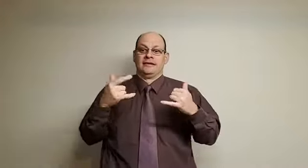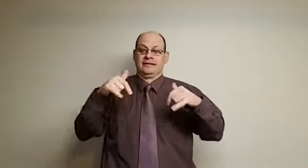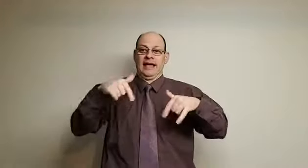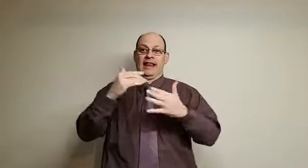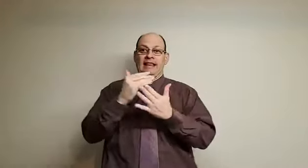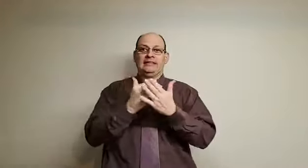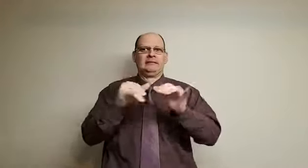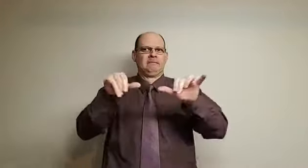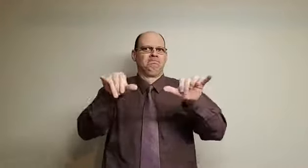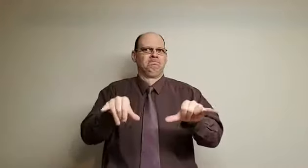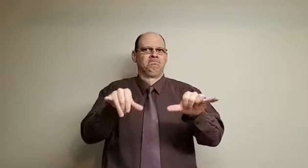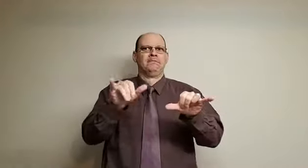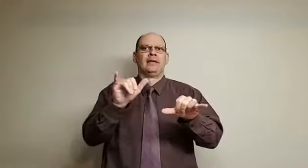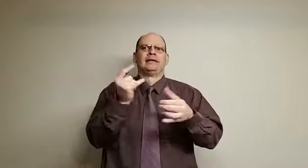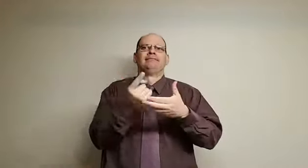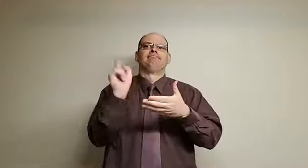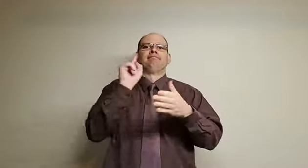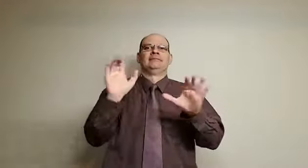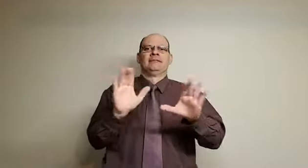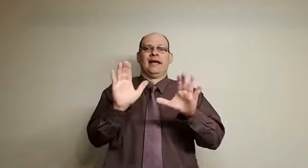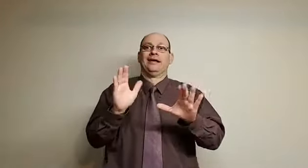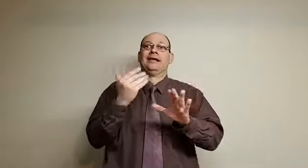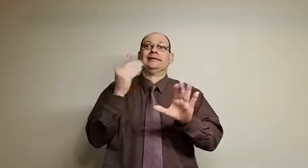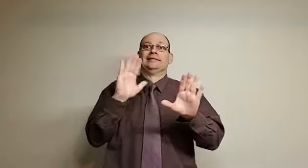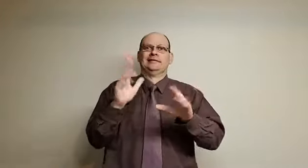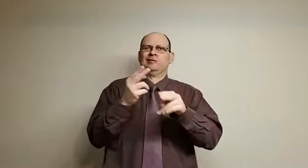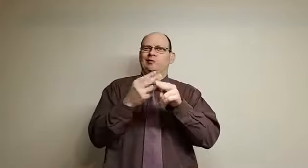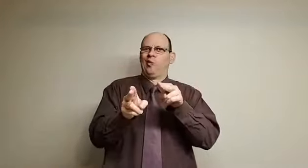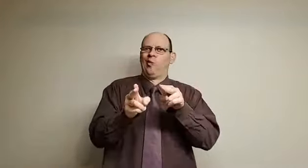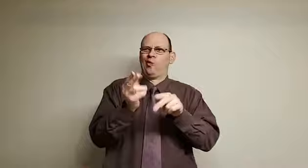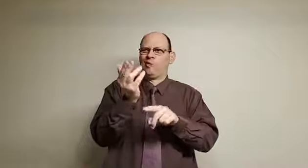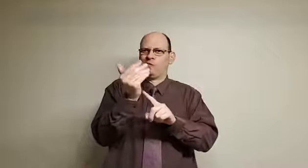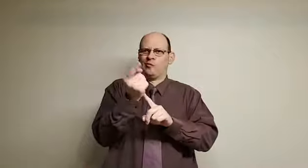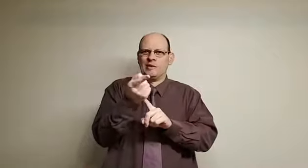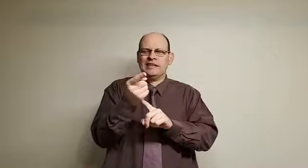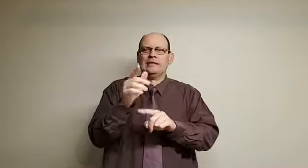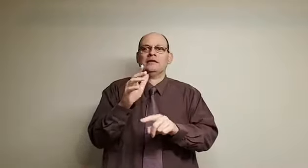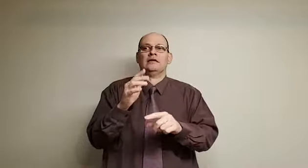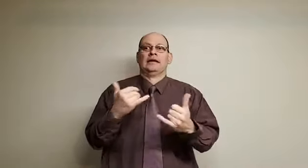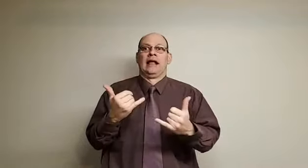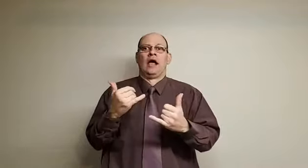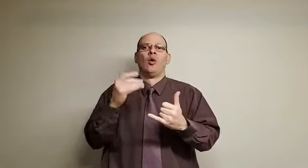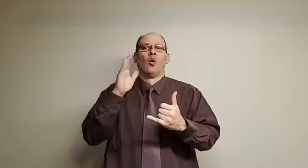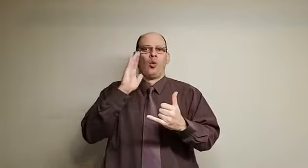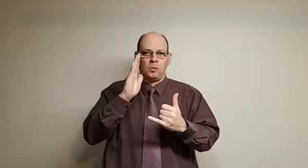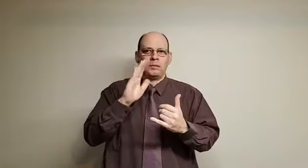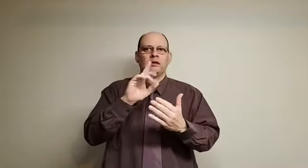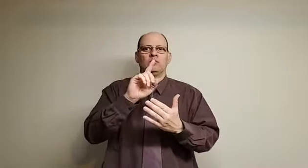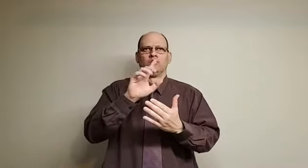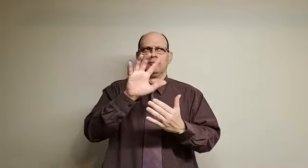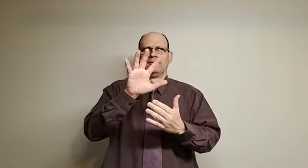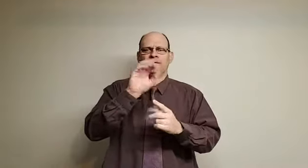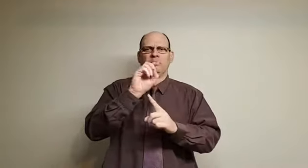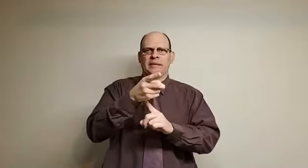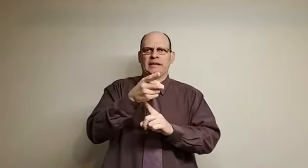today my list we're going to continue from last Sunday I started just a very short brief last